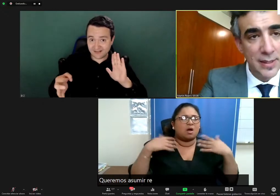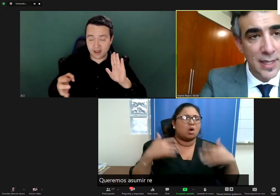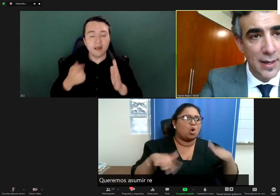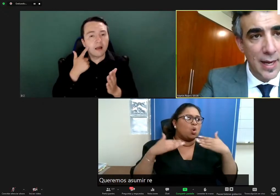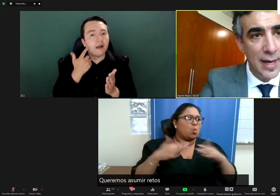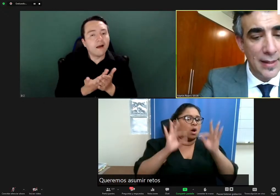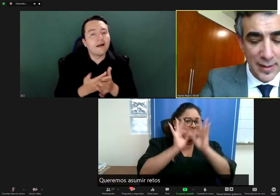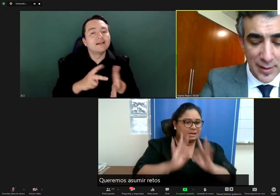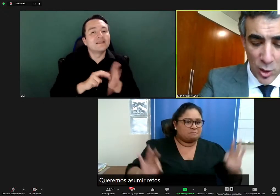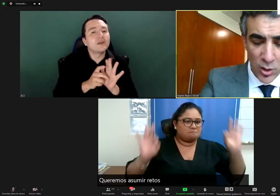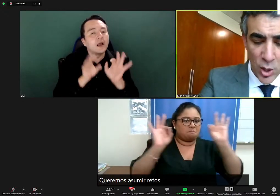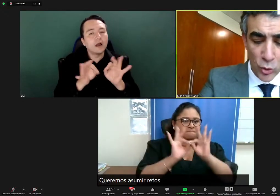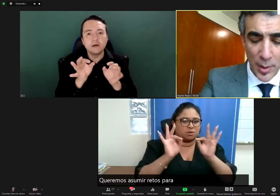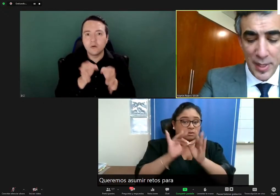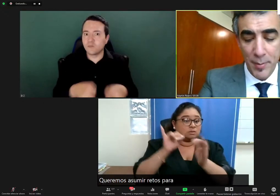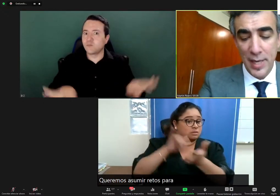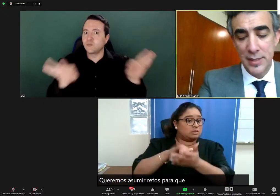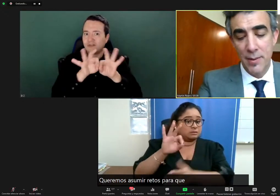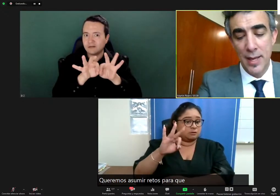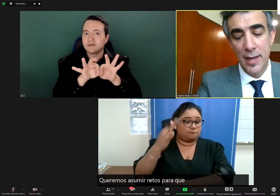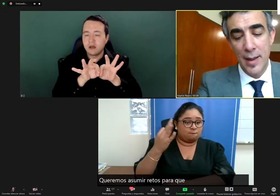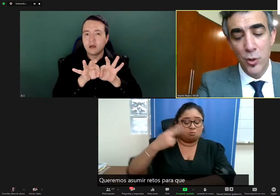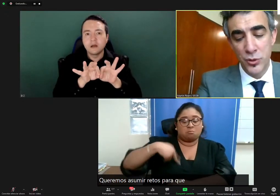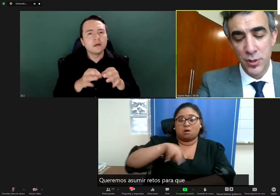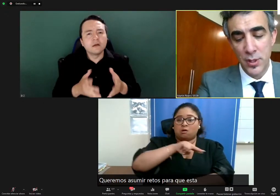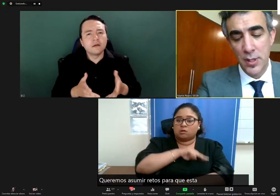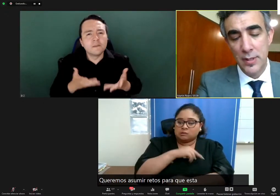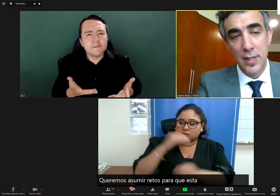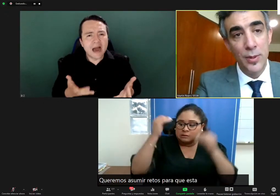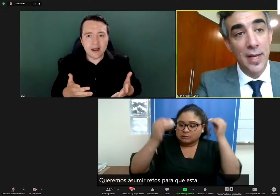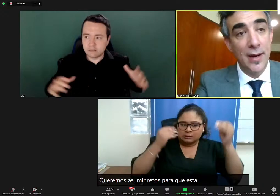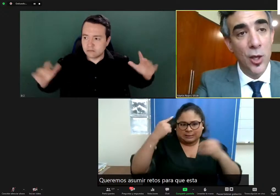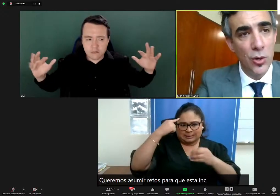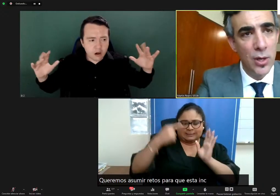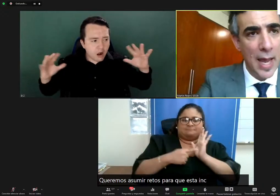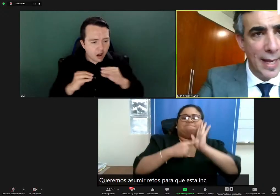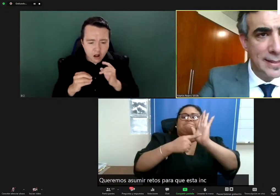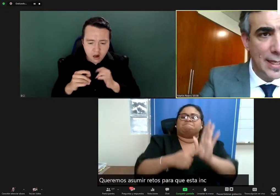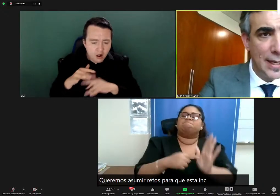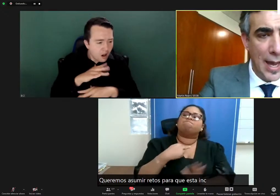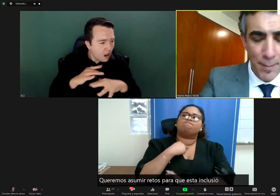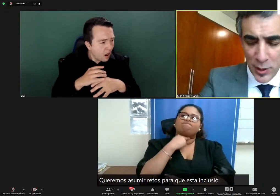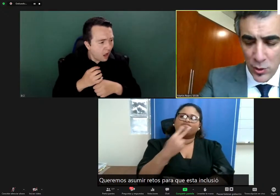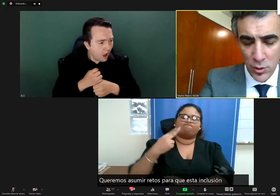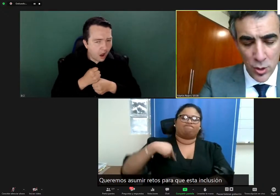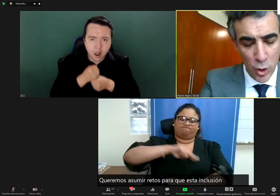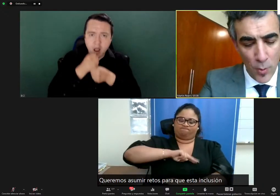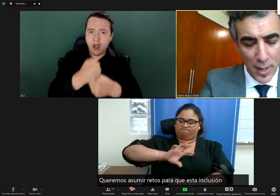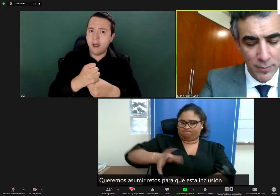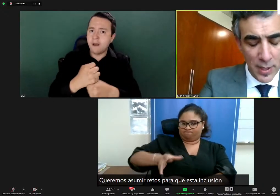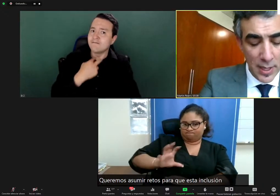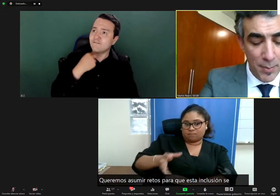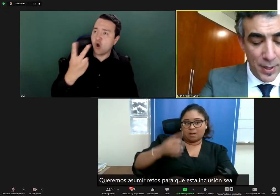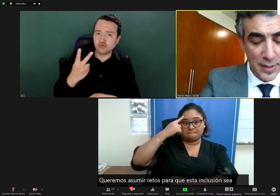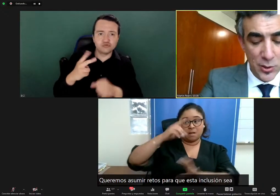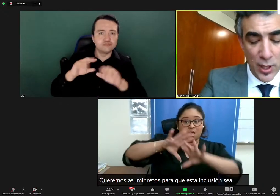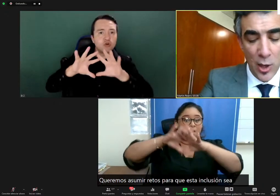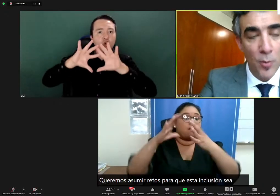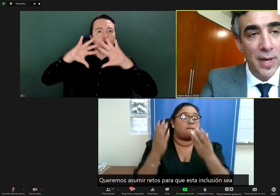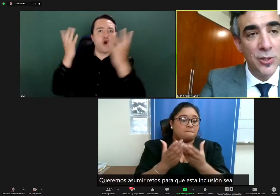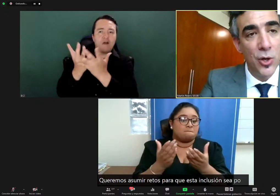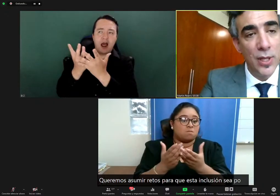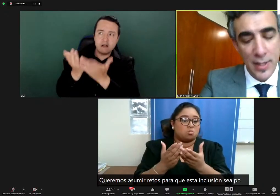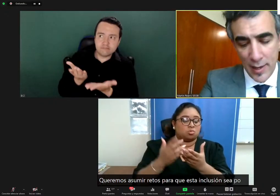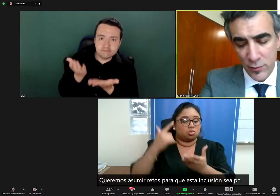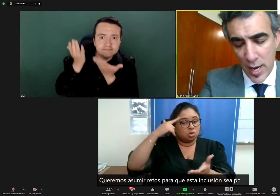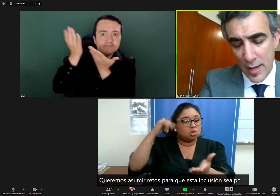has is very important and we are going to take the voice of the region to the